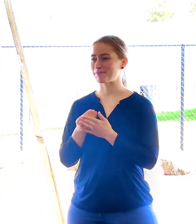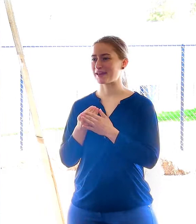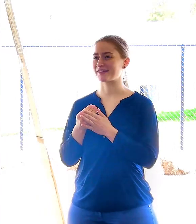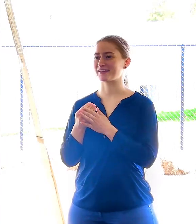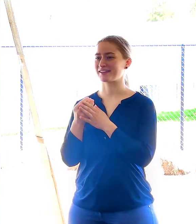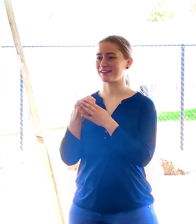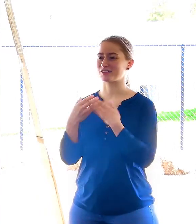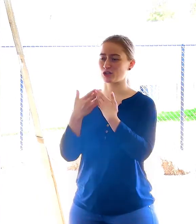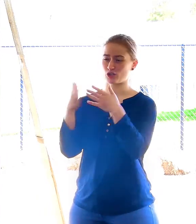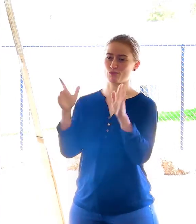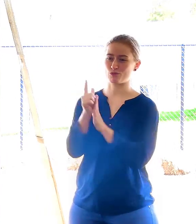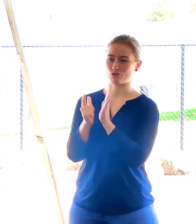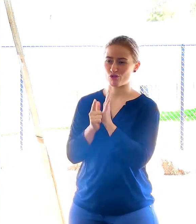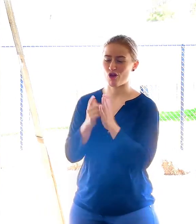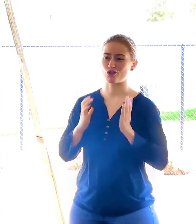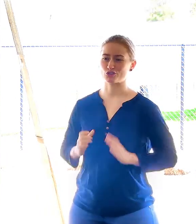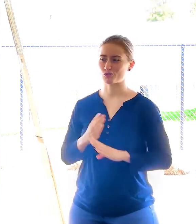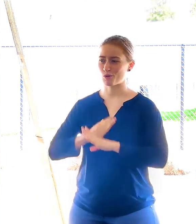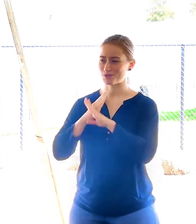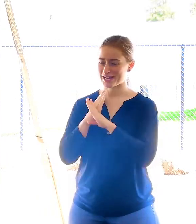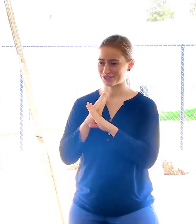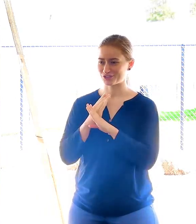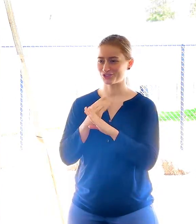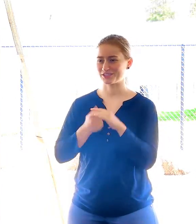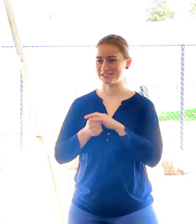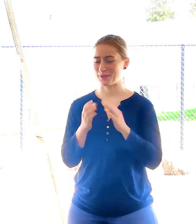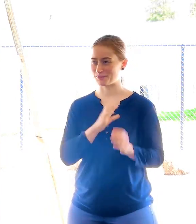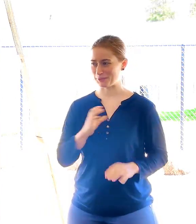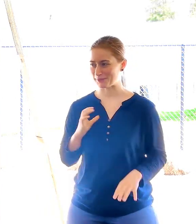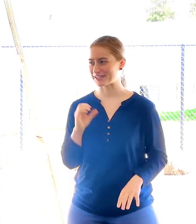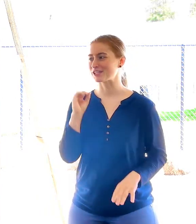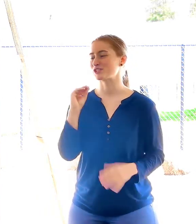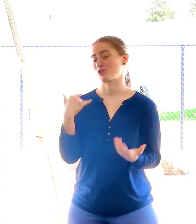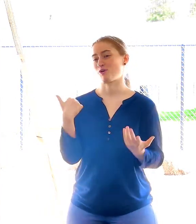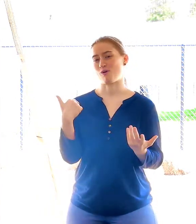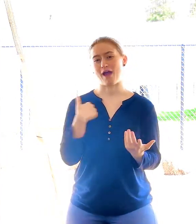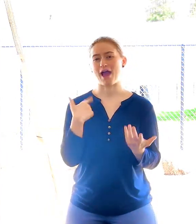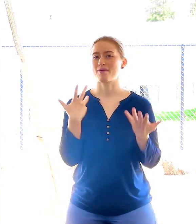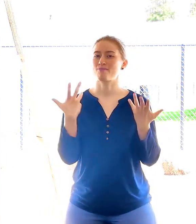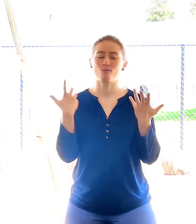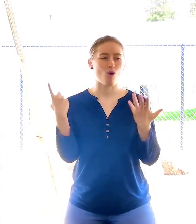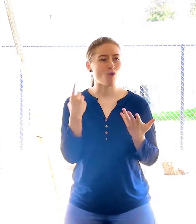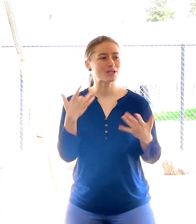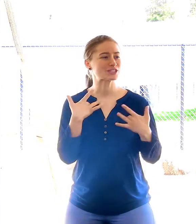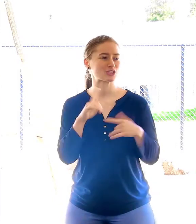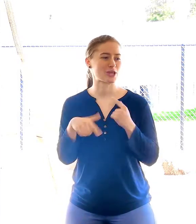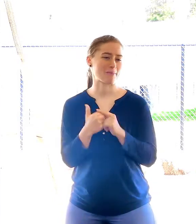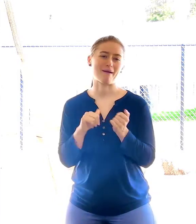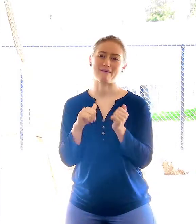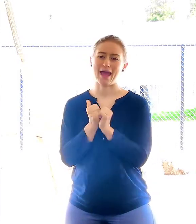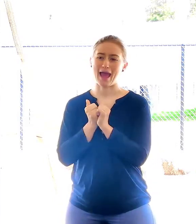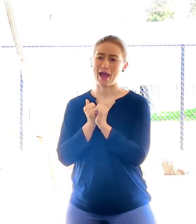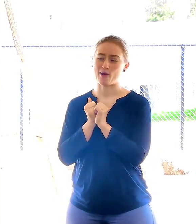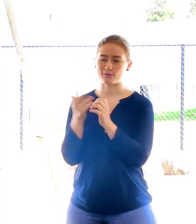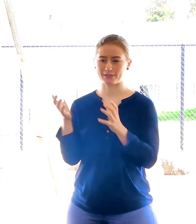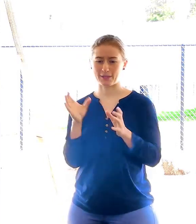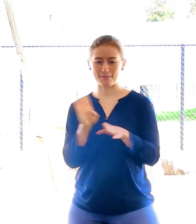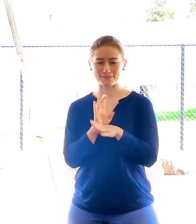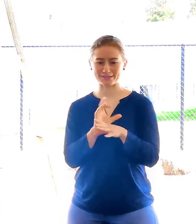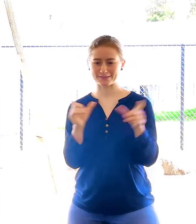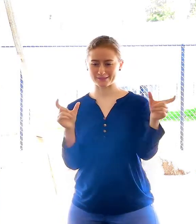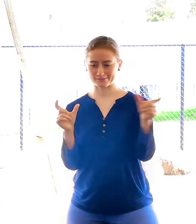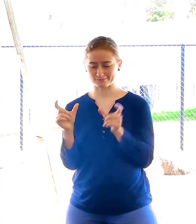Law and Consumer Protection Subcommittee. And so I am always concerned about how we bring business